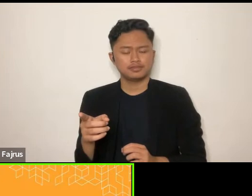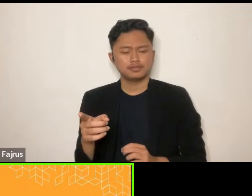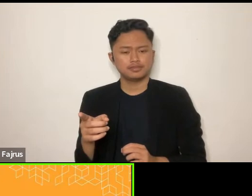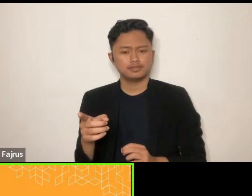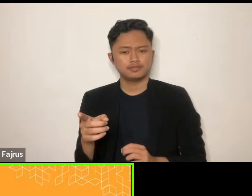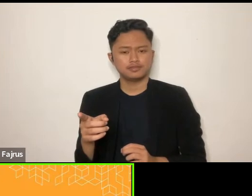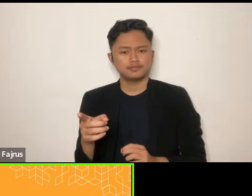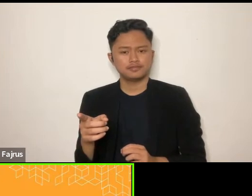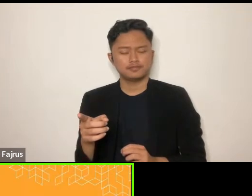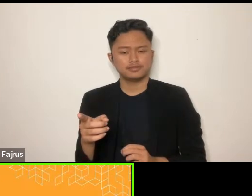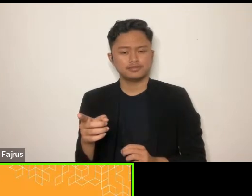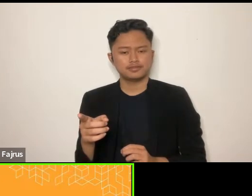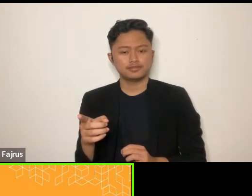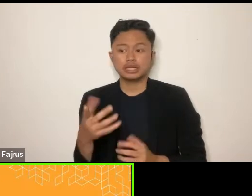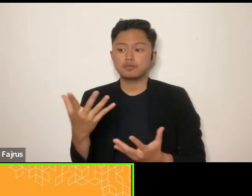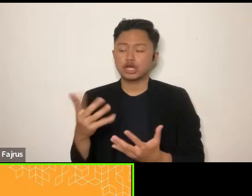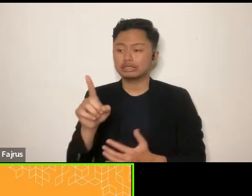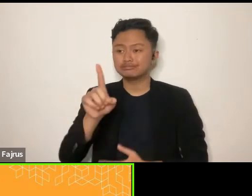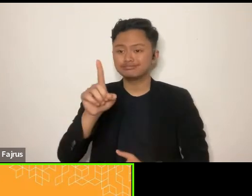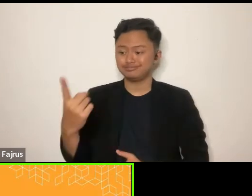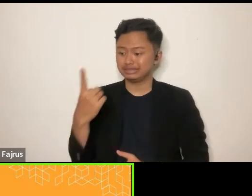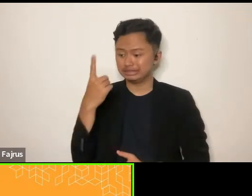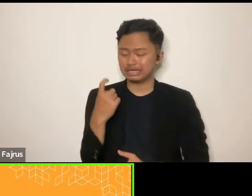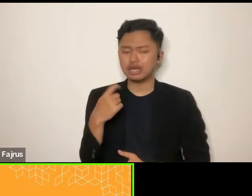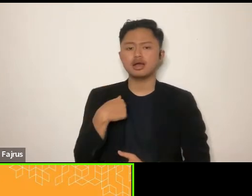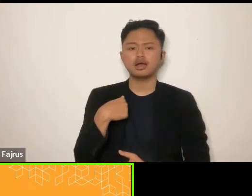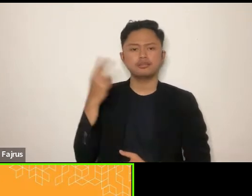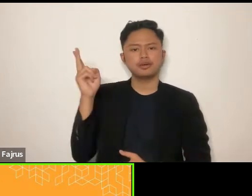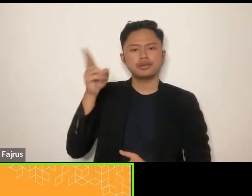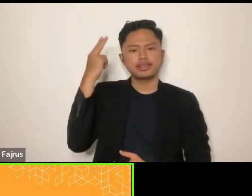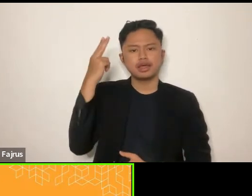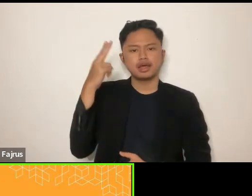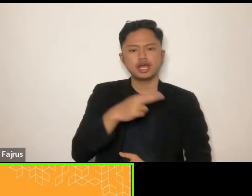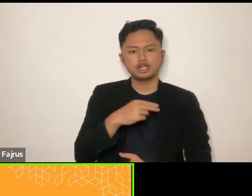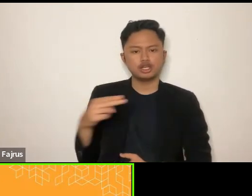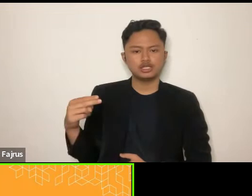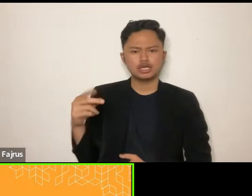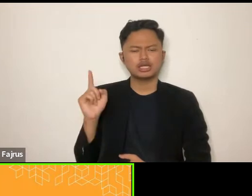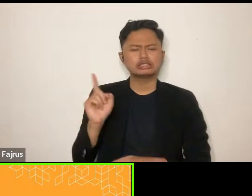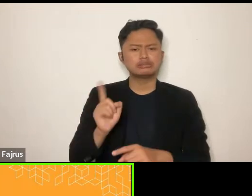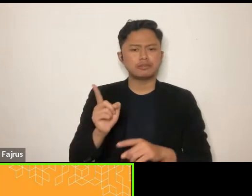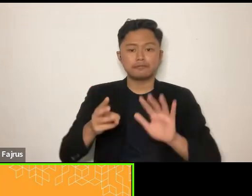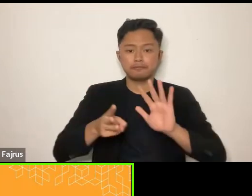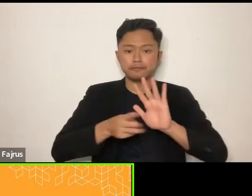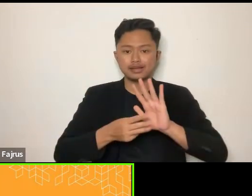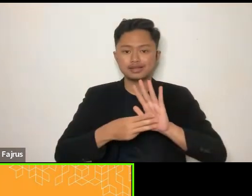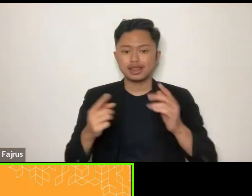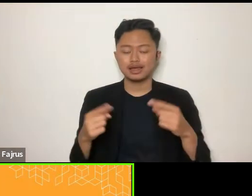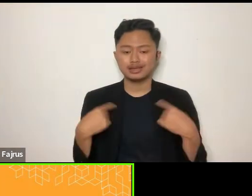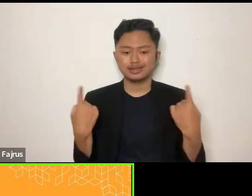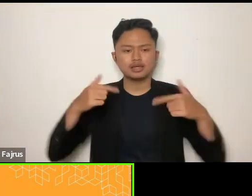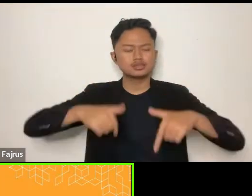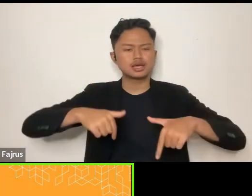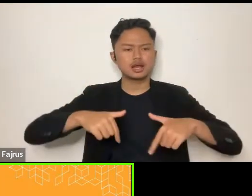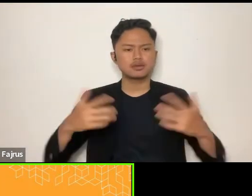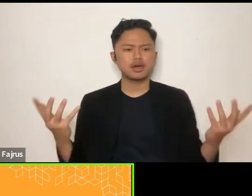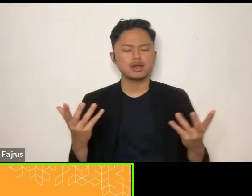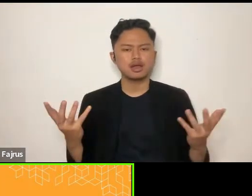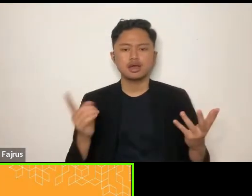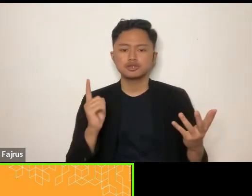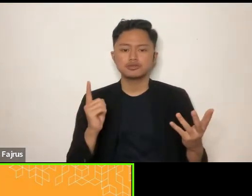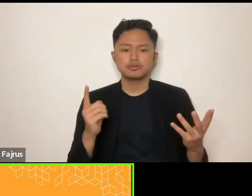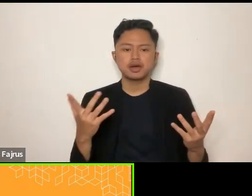to ask the Indonesian government, because our main problem that is happening right now is because of the